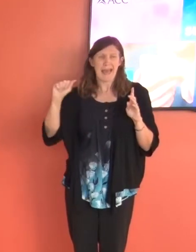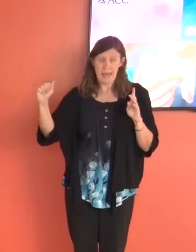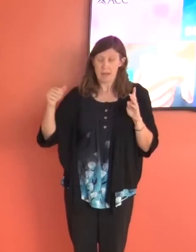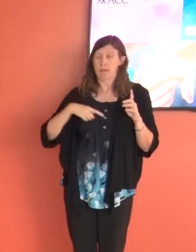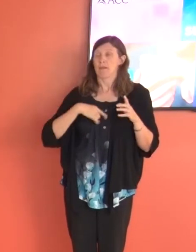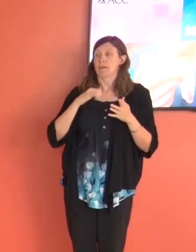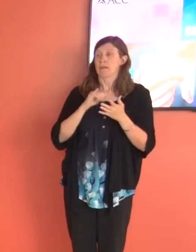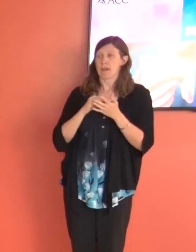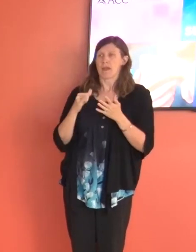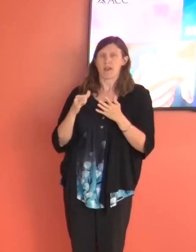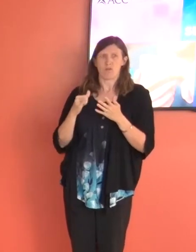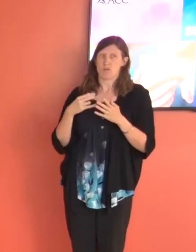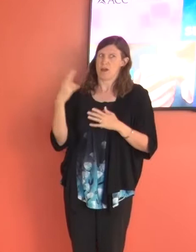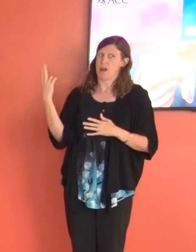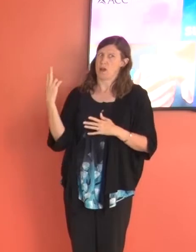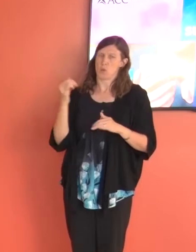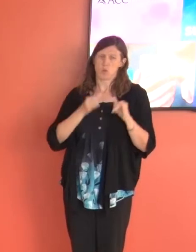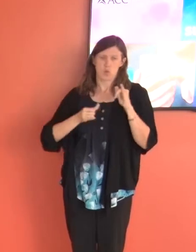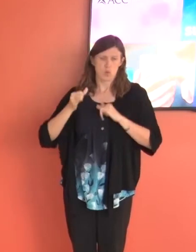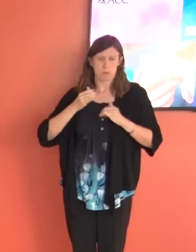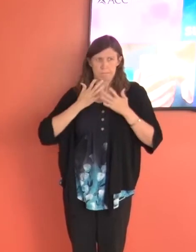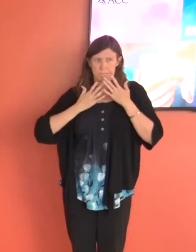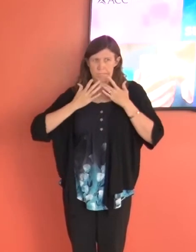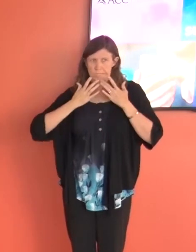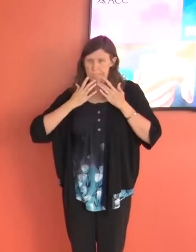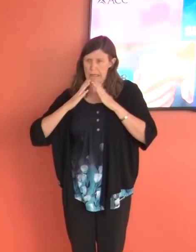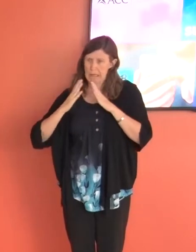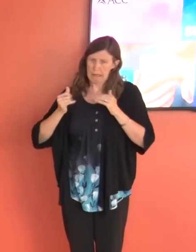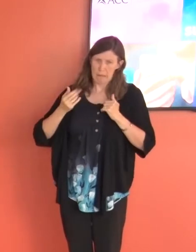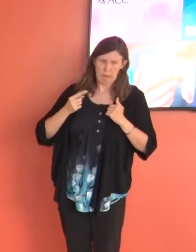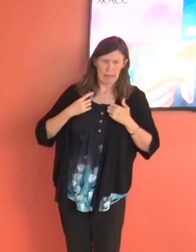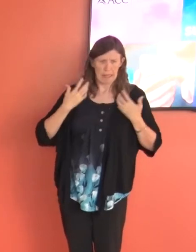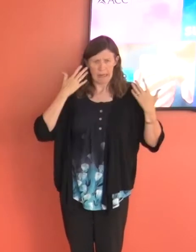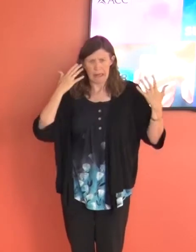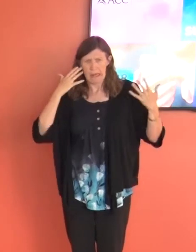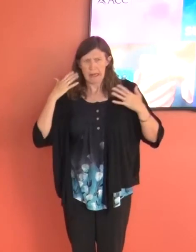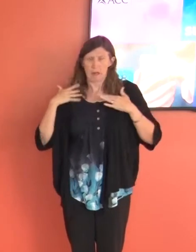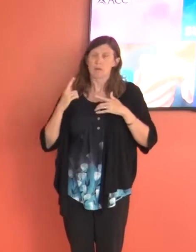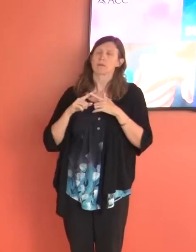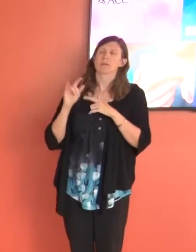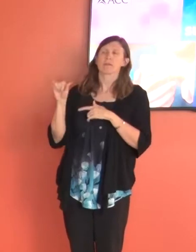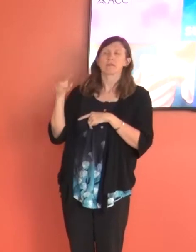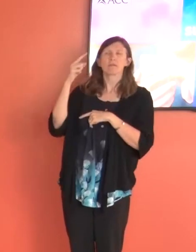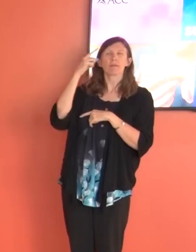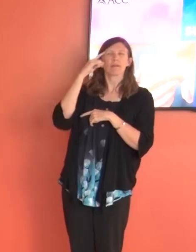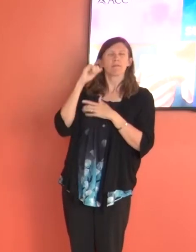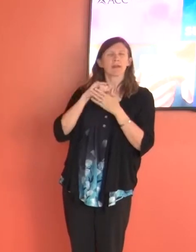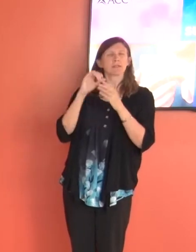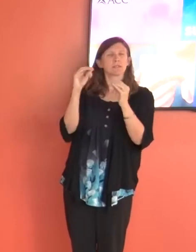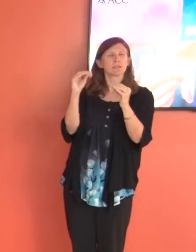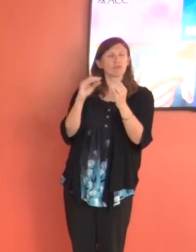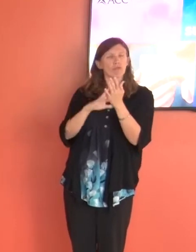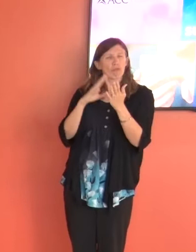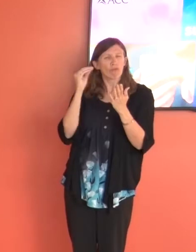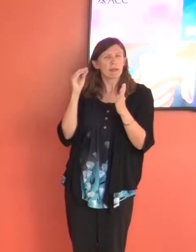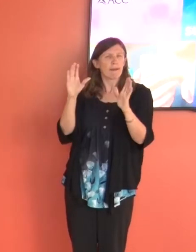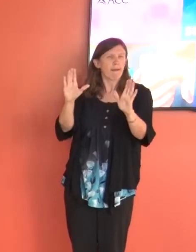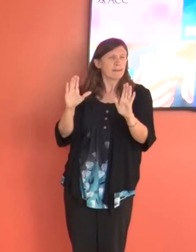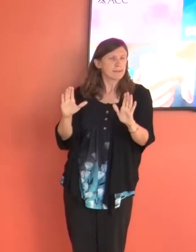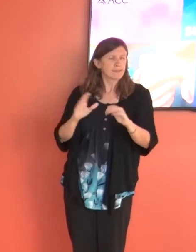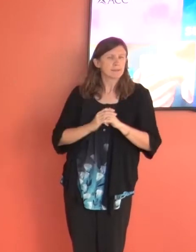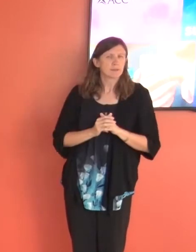insecurity. So again, thinking about our teaching and learning excellence, and we do an amazing job of